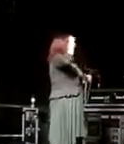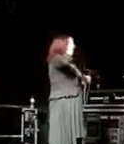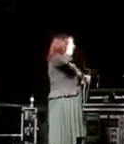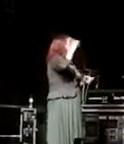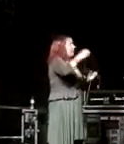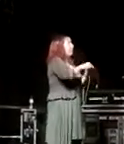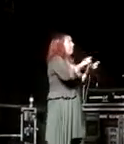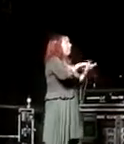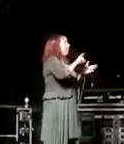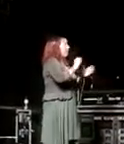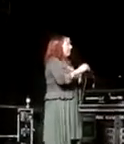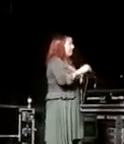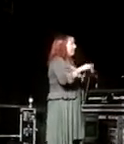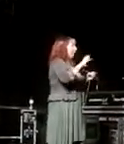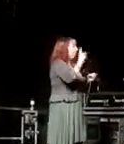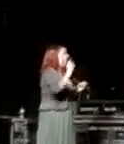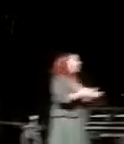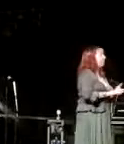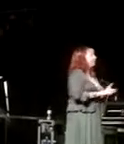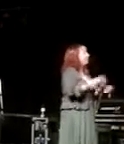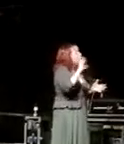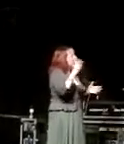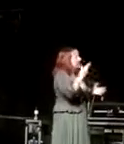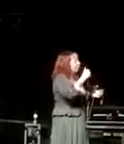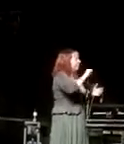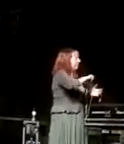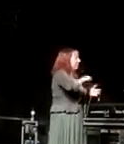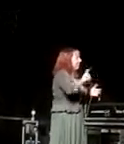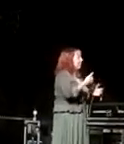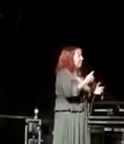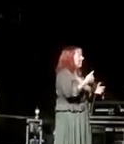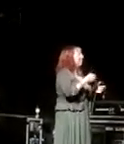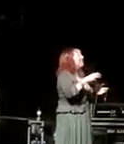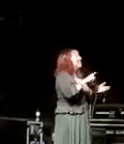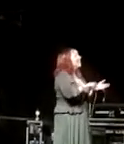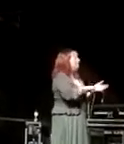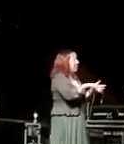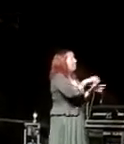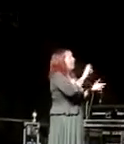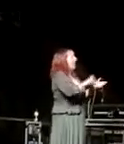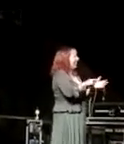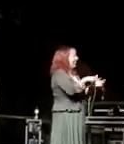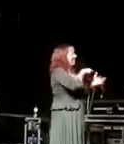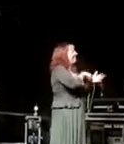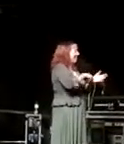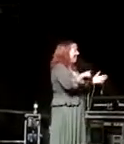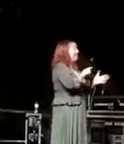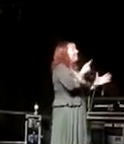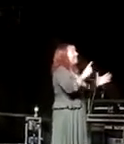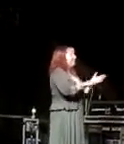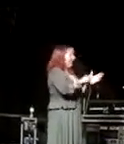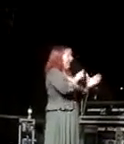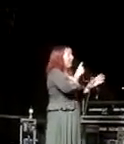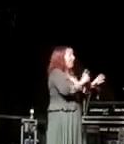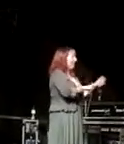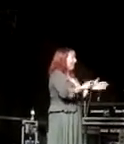And the gold medal winner and champion bitter of Britain for 2014, Timothy Taylor's Bolt Maker.